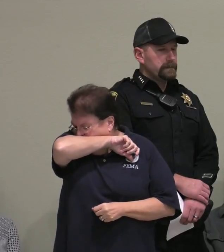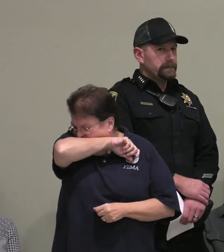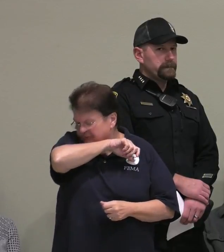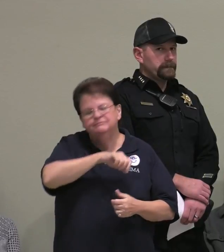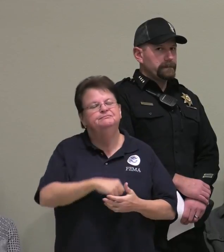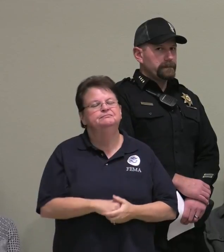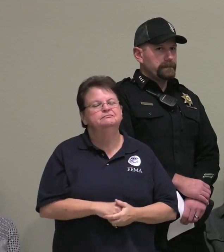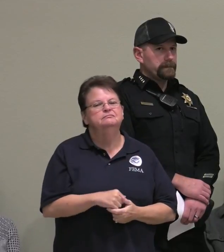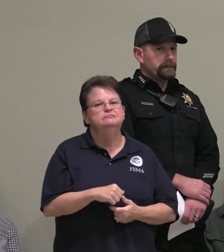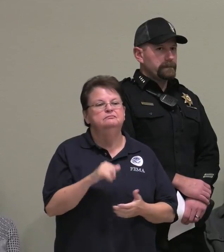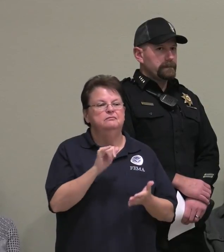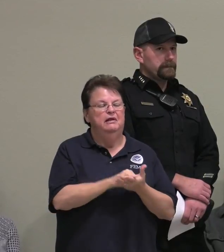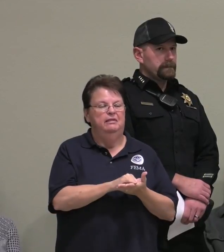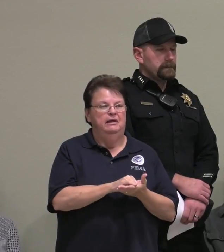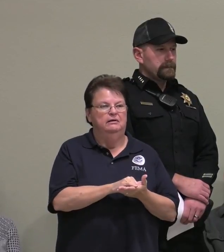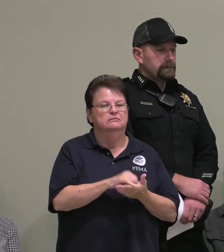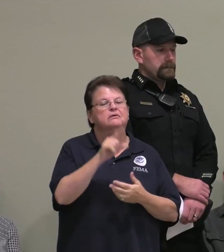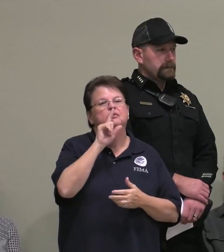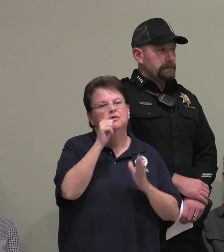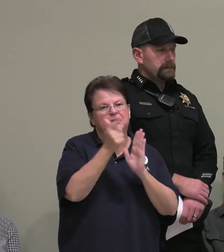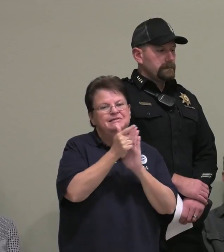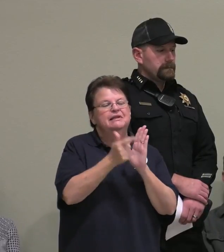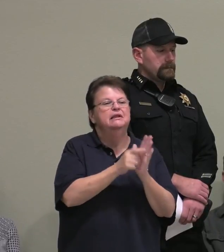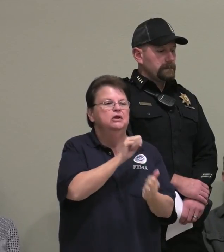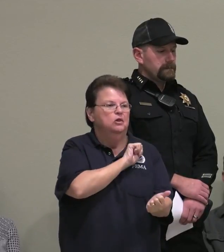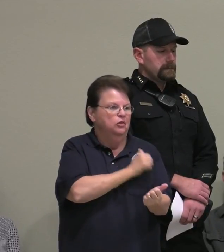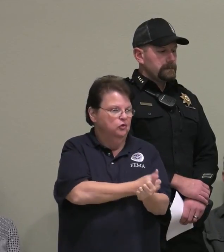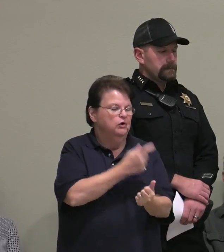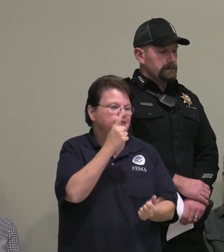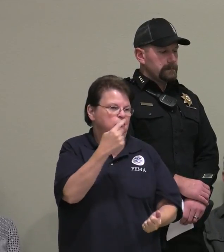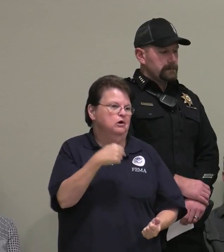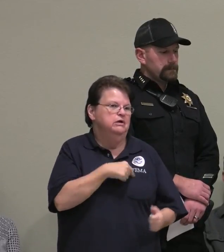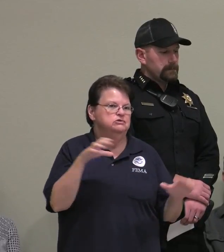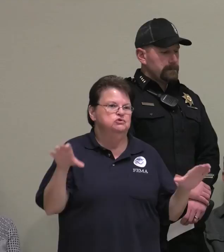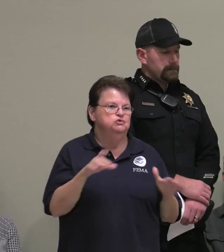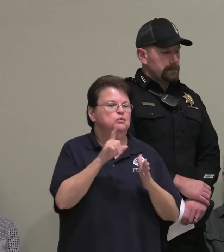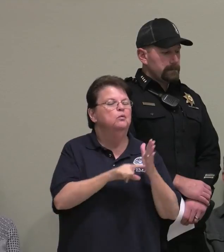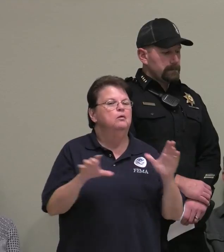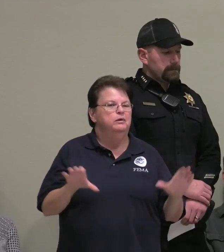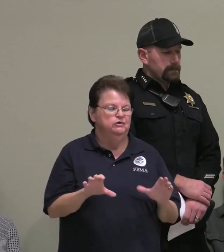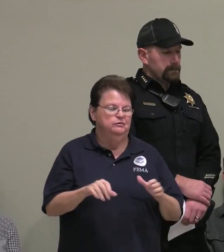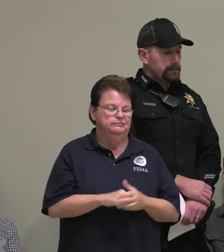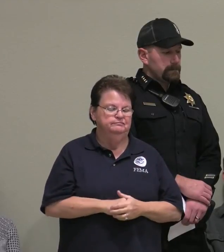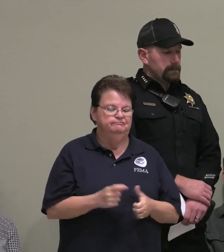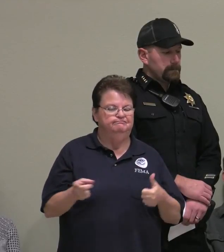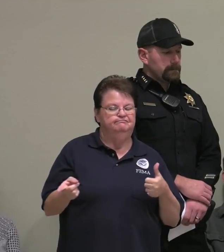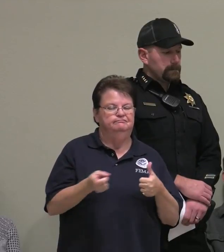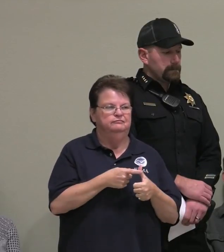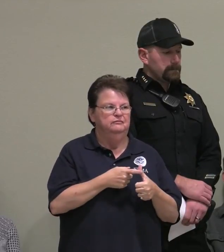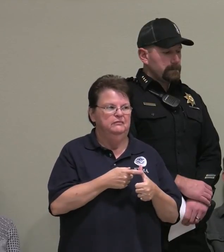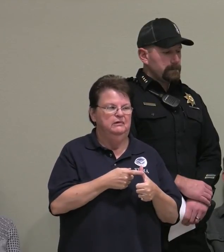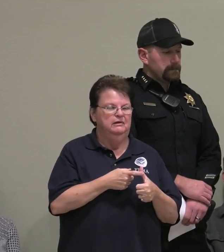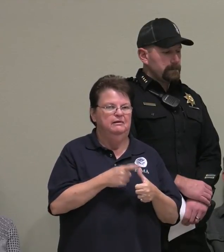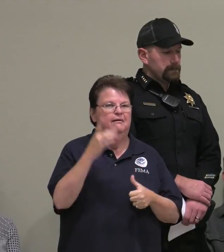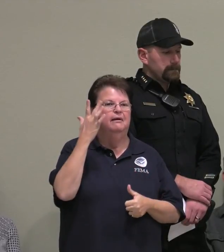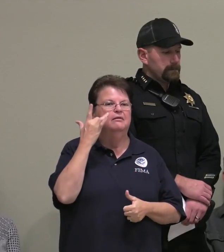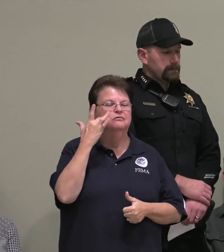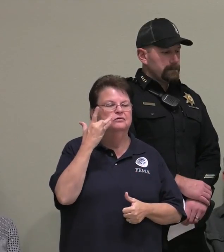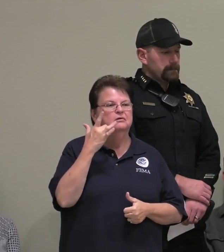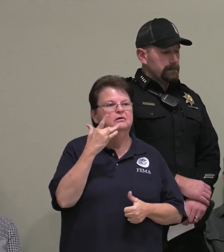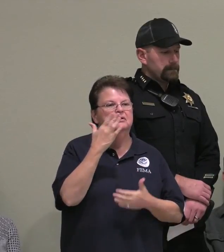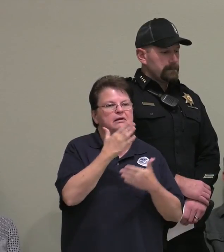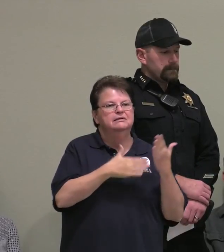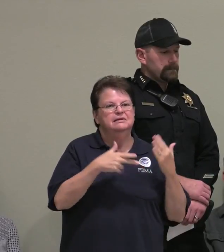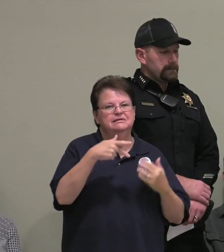That said, there is actual legal authority for us to do what we do, and first off, under California Penal Code